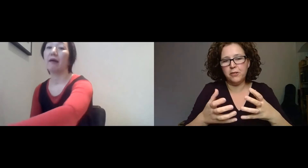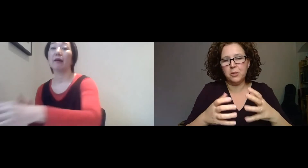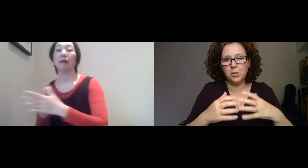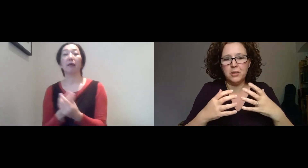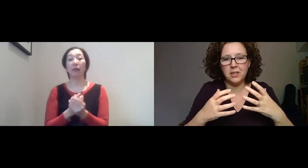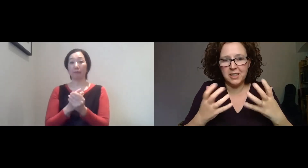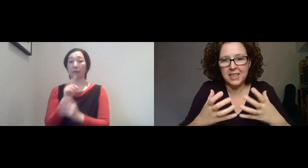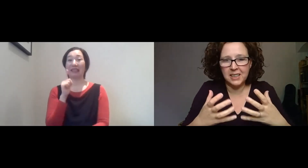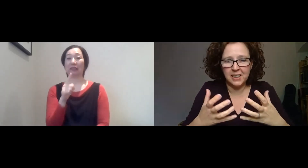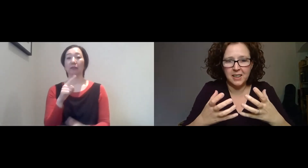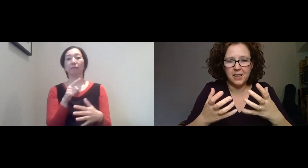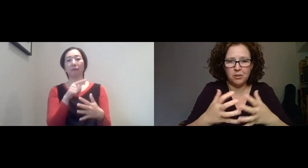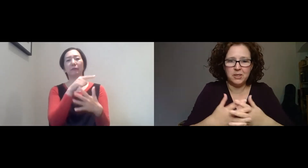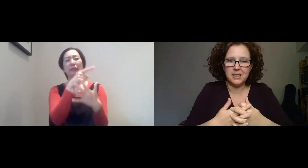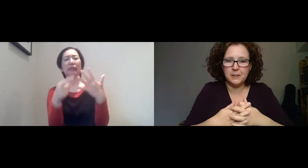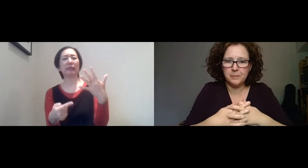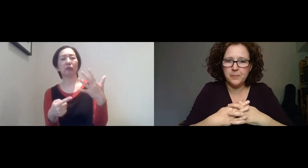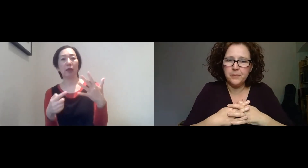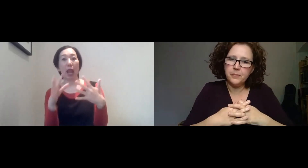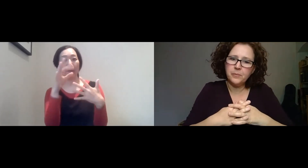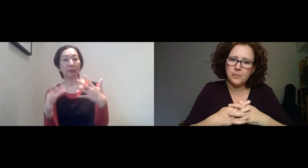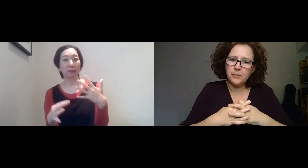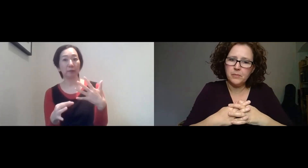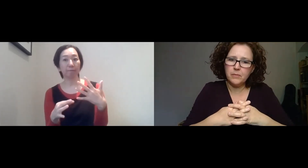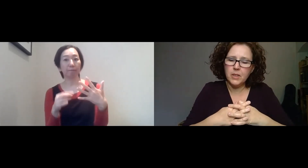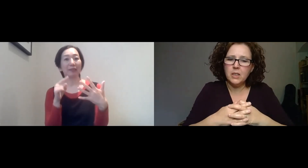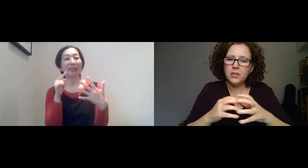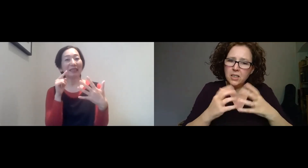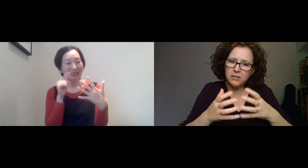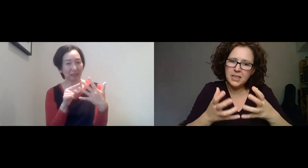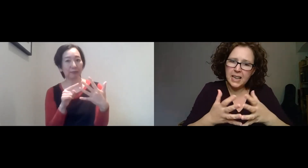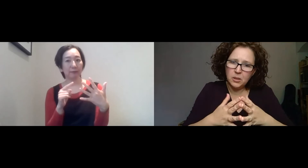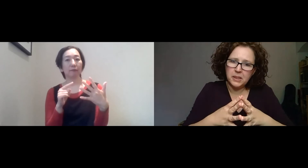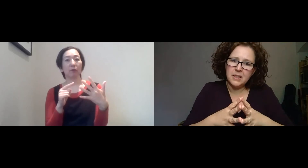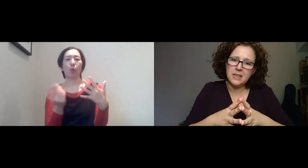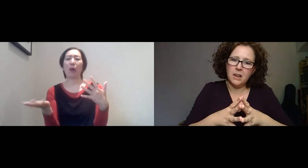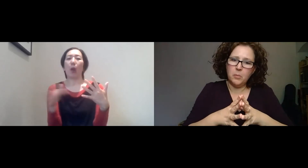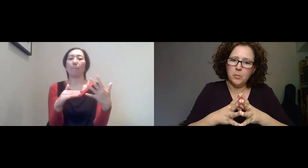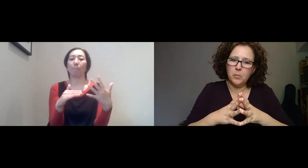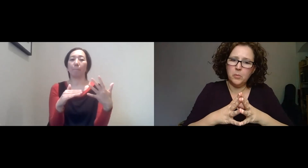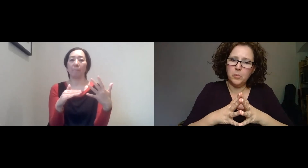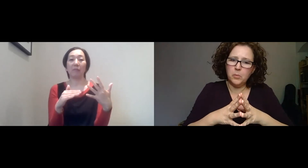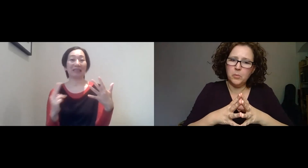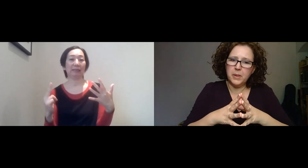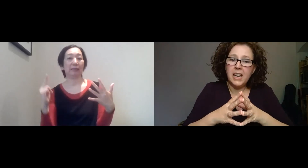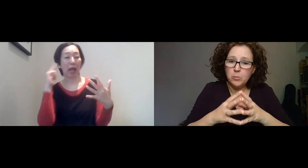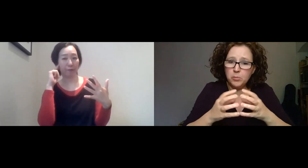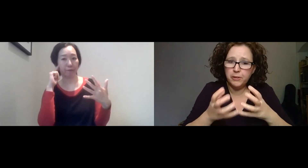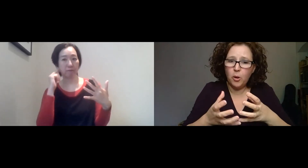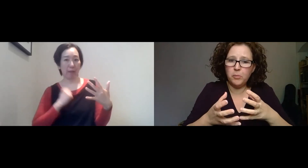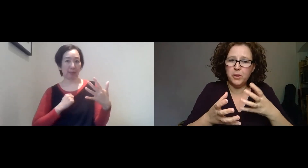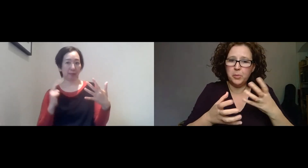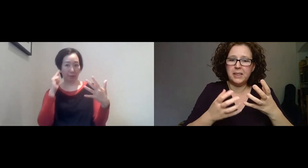we offered was artistically grounded. So each of these elements